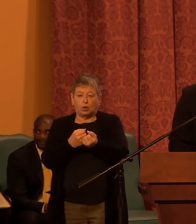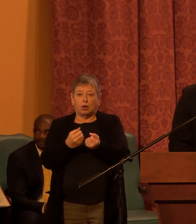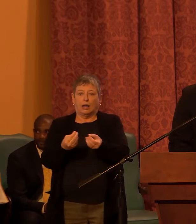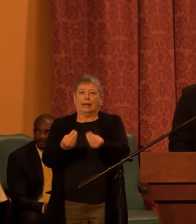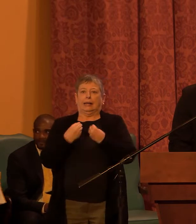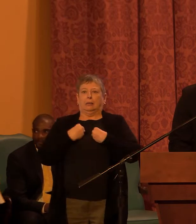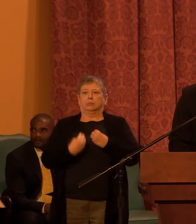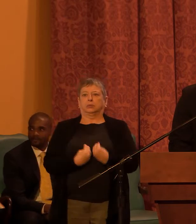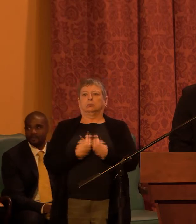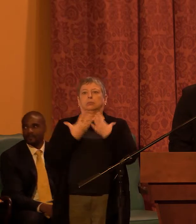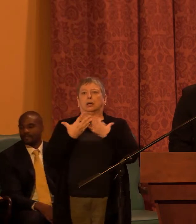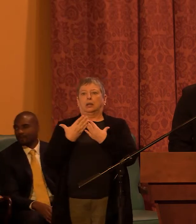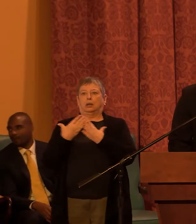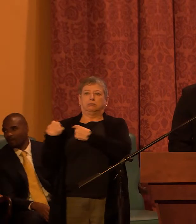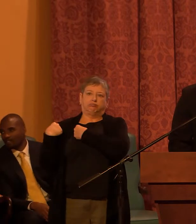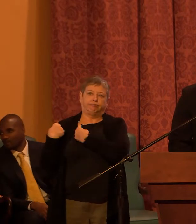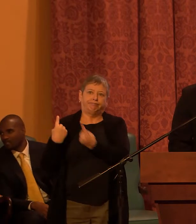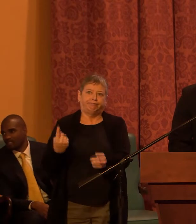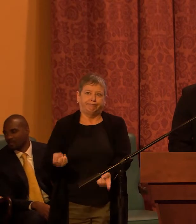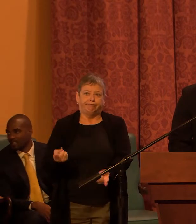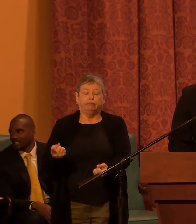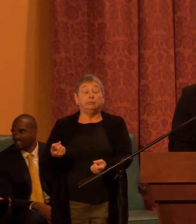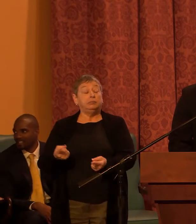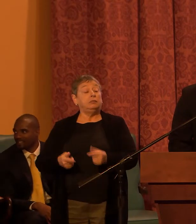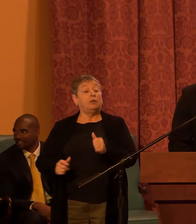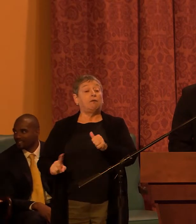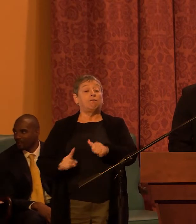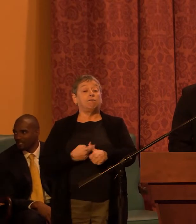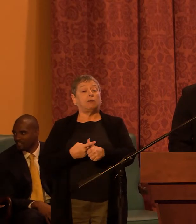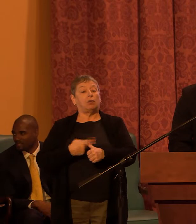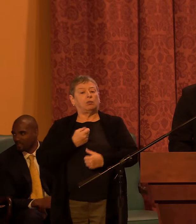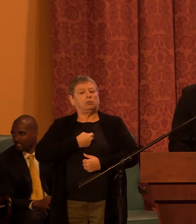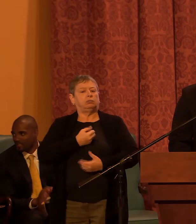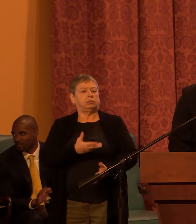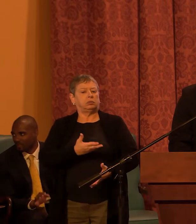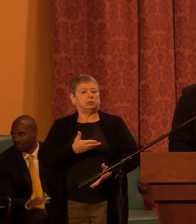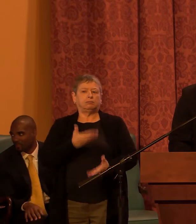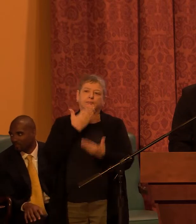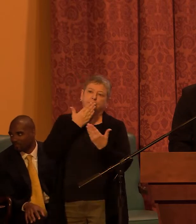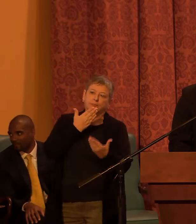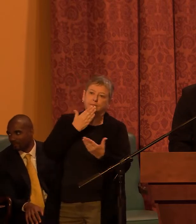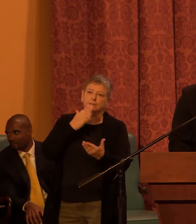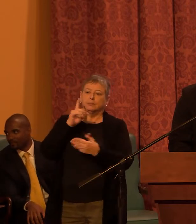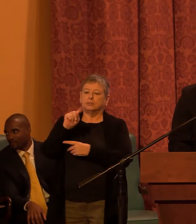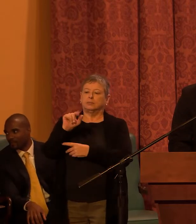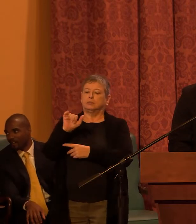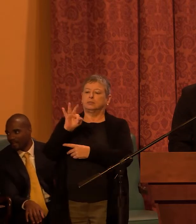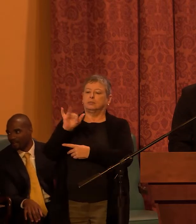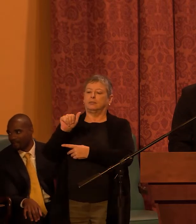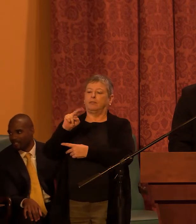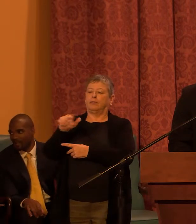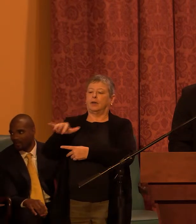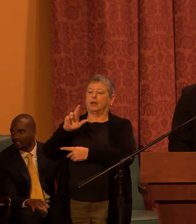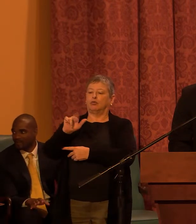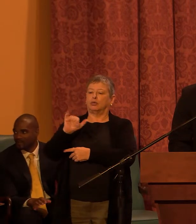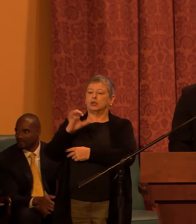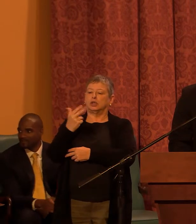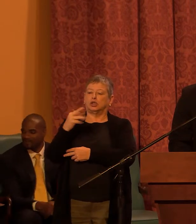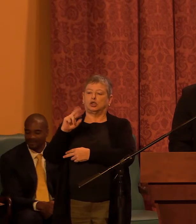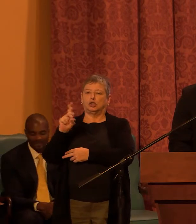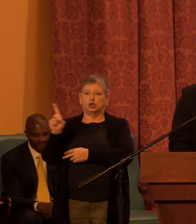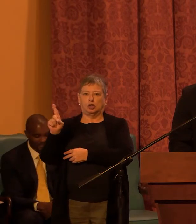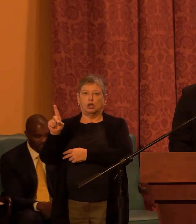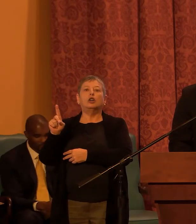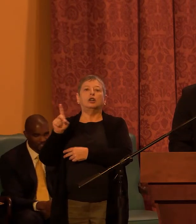this transformative journey. First and foremost, I want to express my heartfelt gratitude to Tiffany Richard, a fellow board member at the